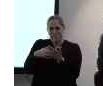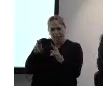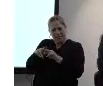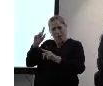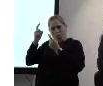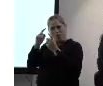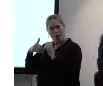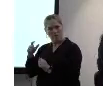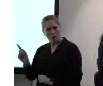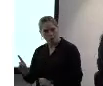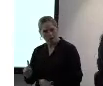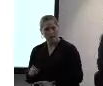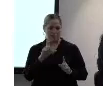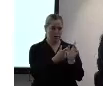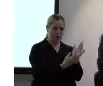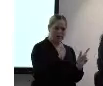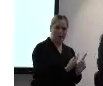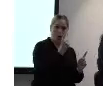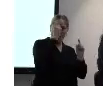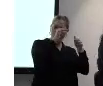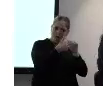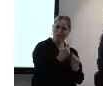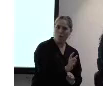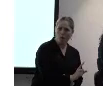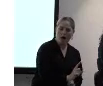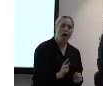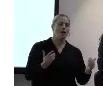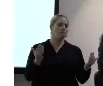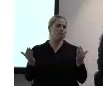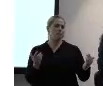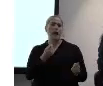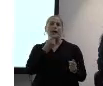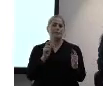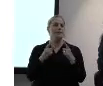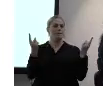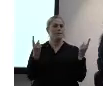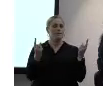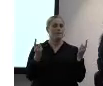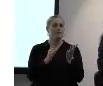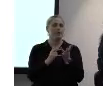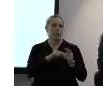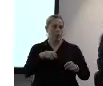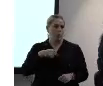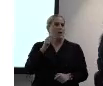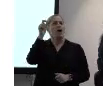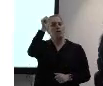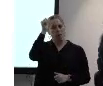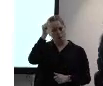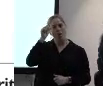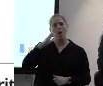suggested that we can start thinking about how we can address some of those parental concerns within the report.